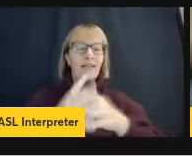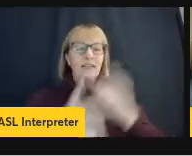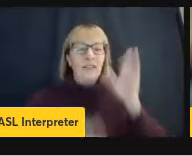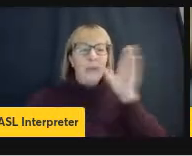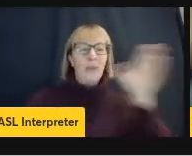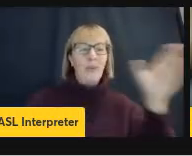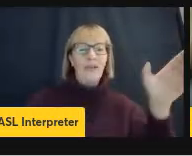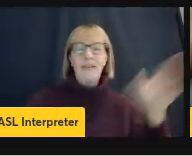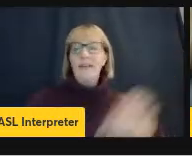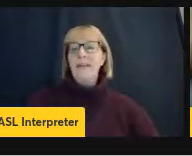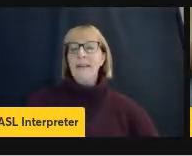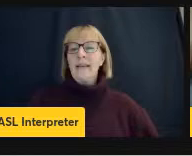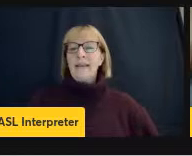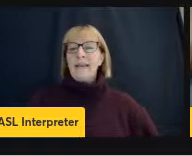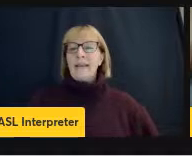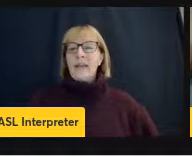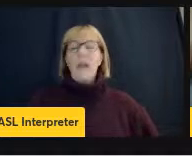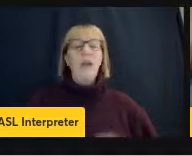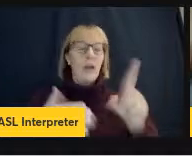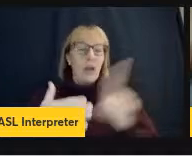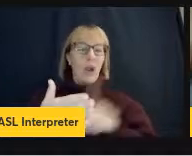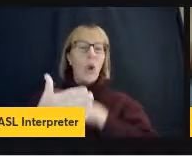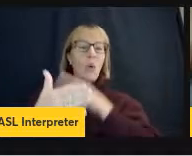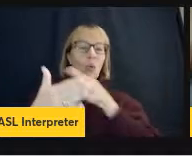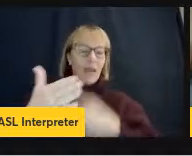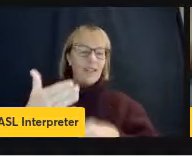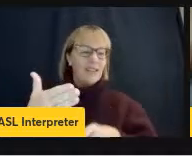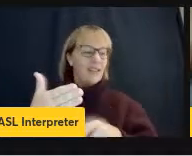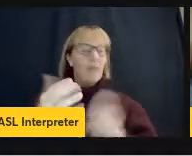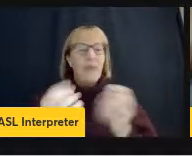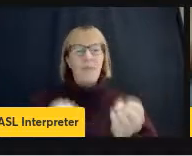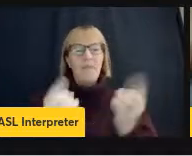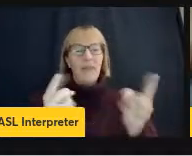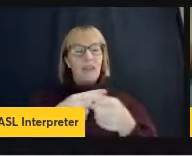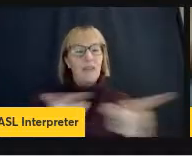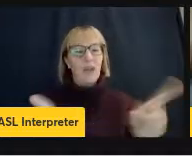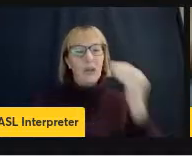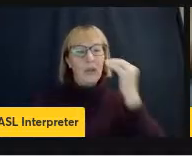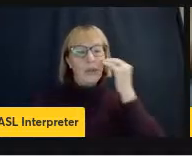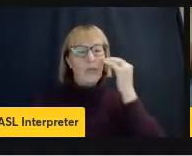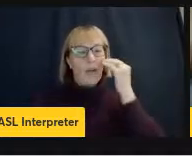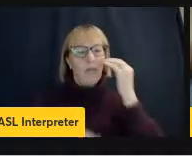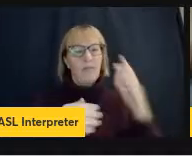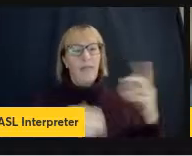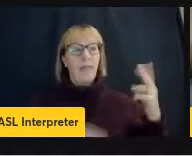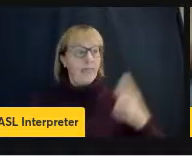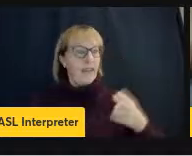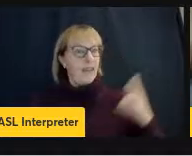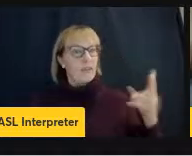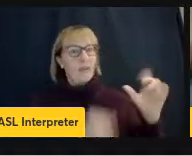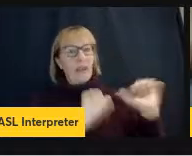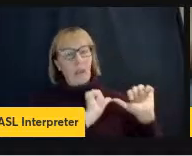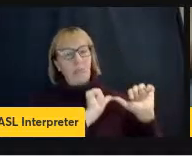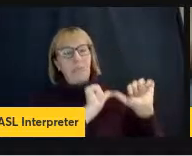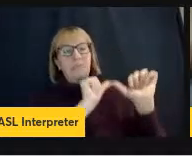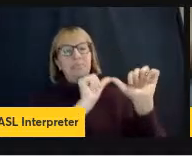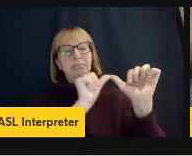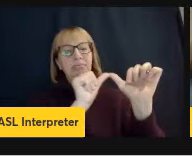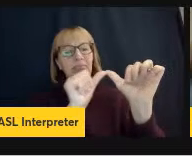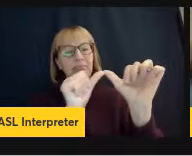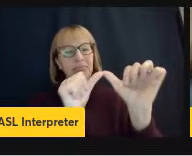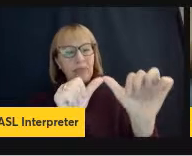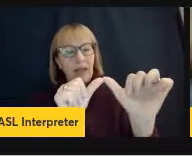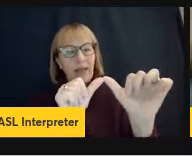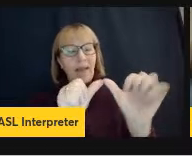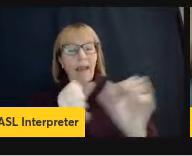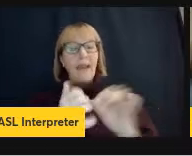So racism, as many of you know, has a long and persistent history in medicine, and it works in